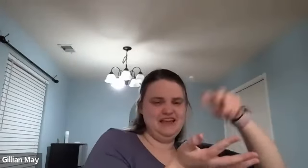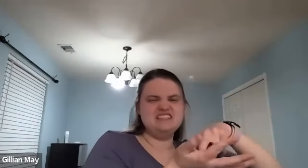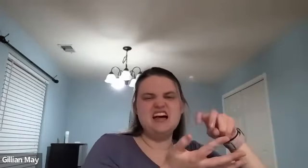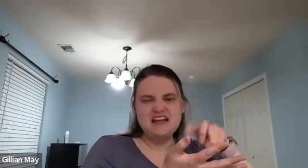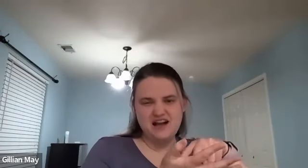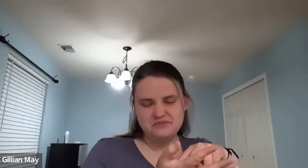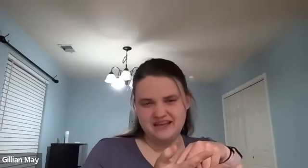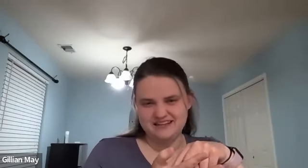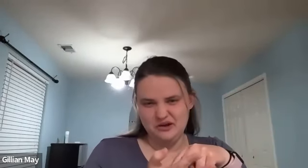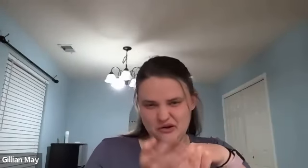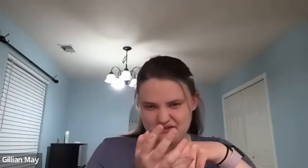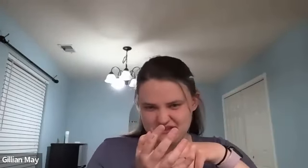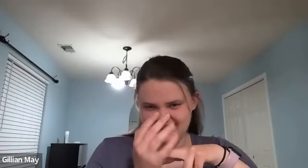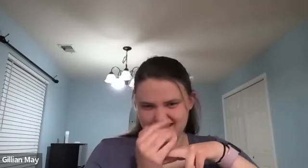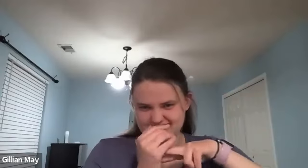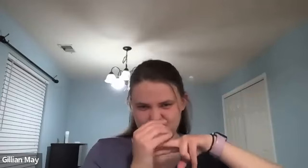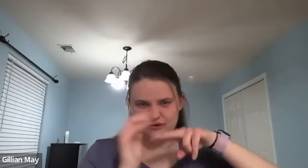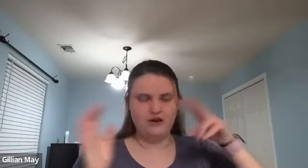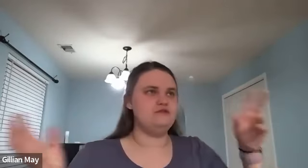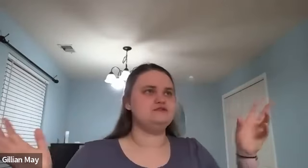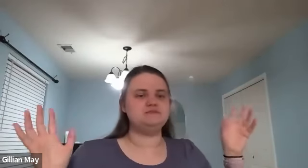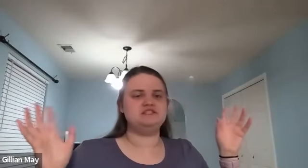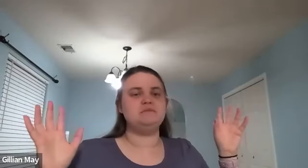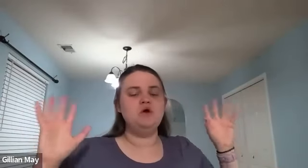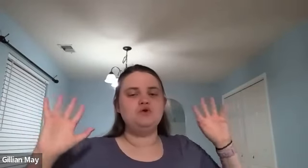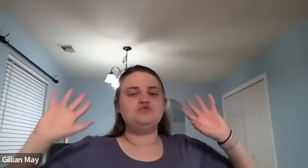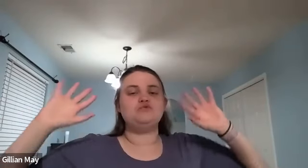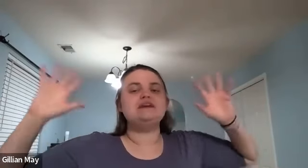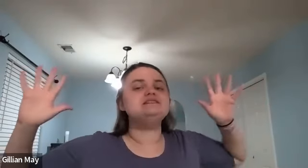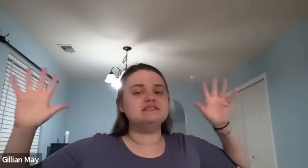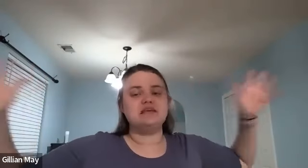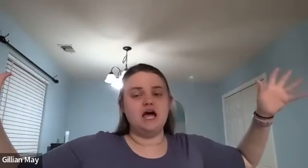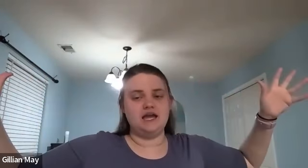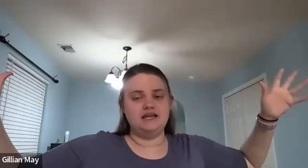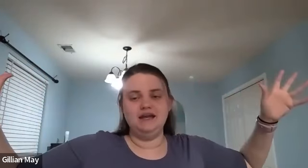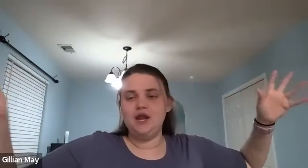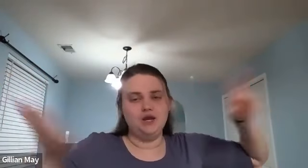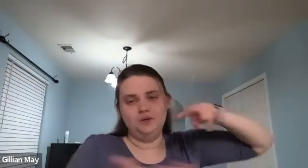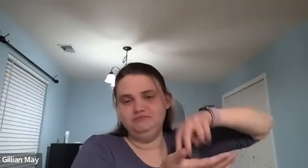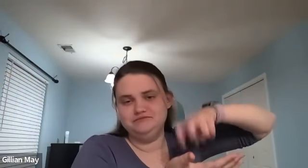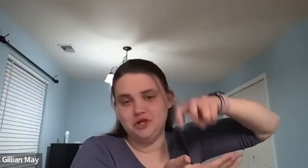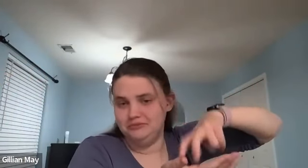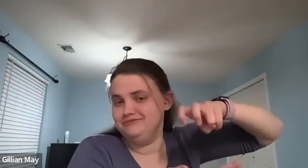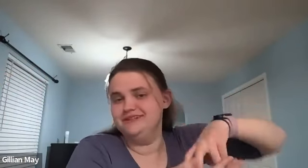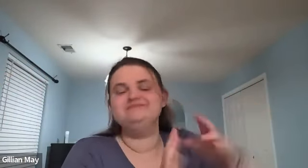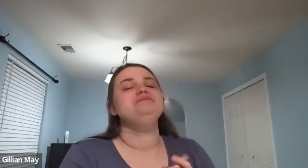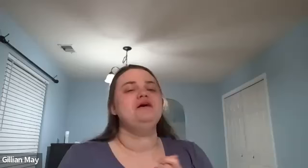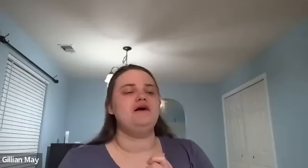It's not that complicated. Don't overthink it. I can see, oh, there's must be some crazy sign. No, jump. All